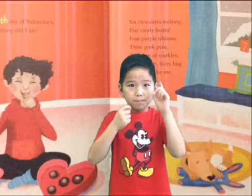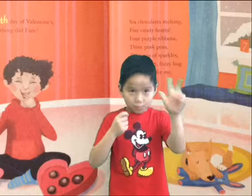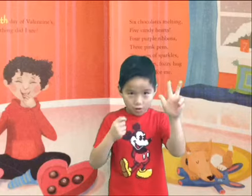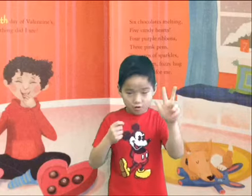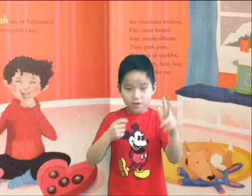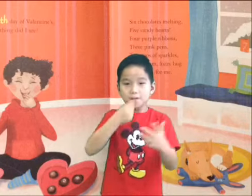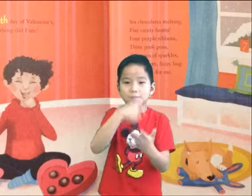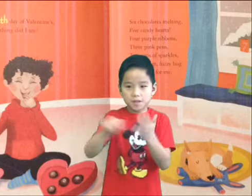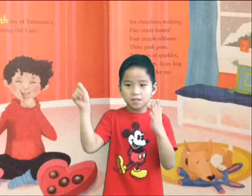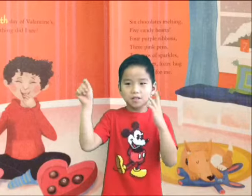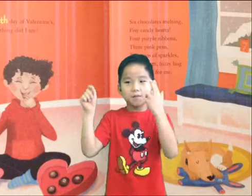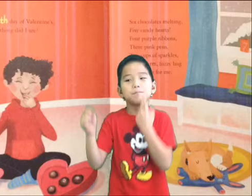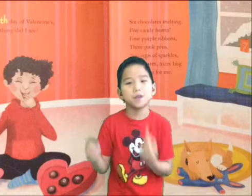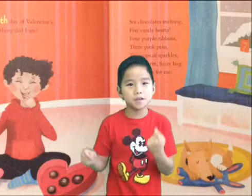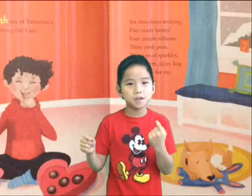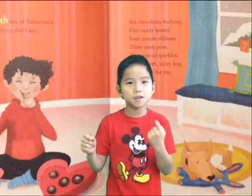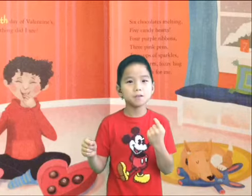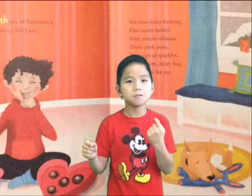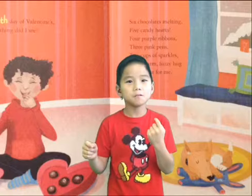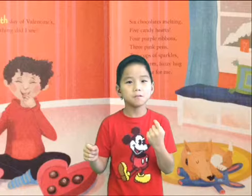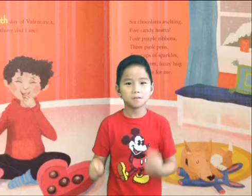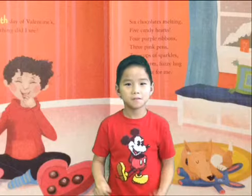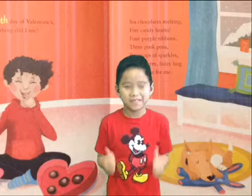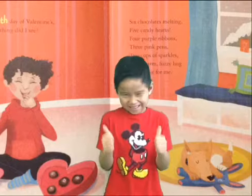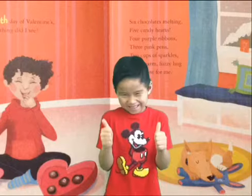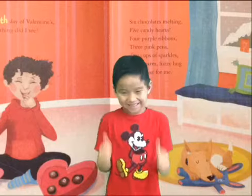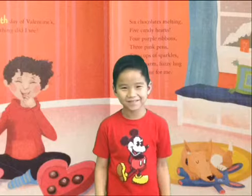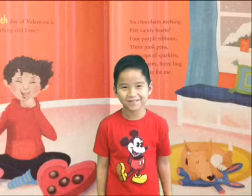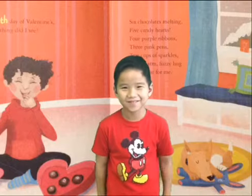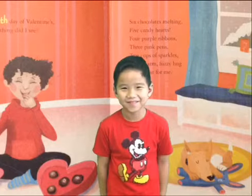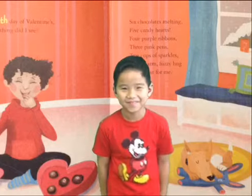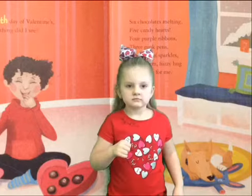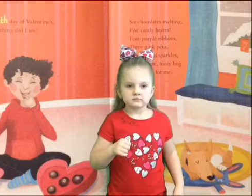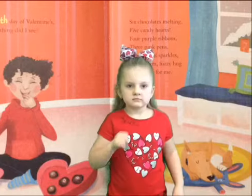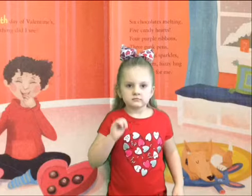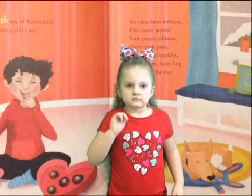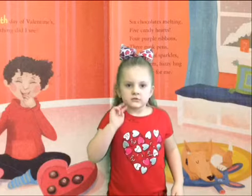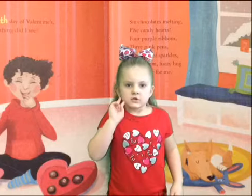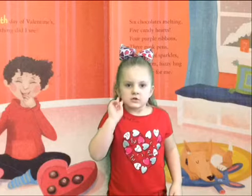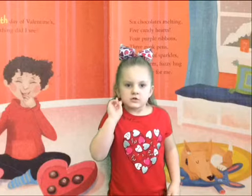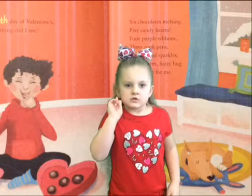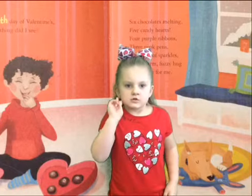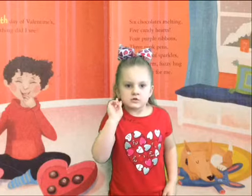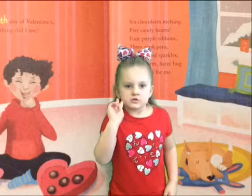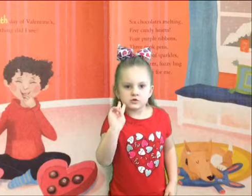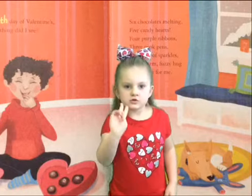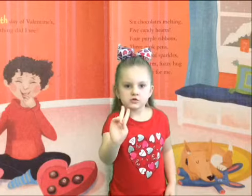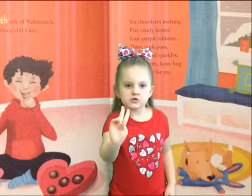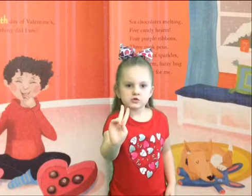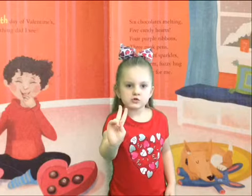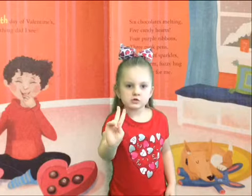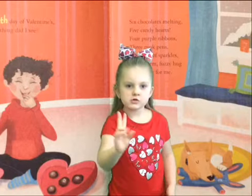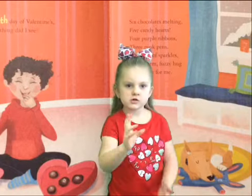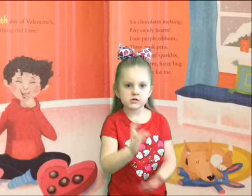pink pens, two cups